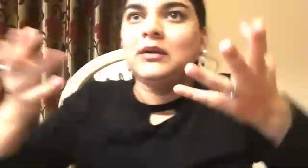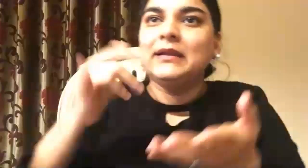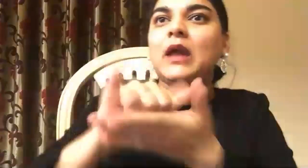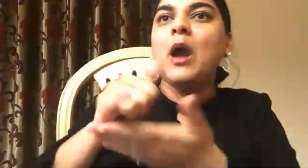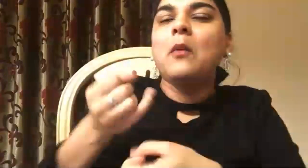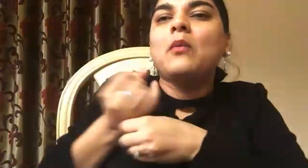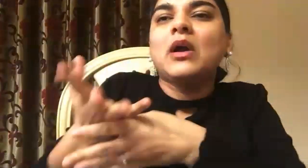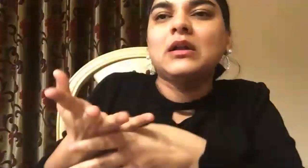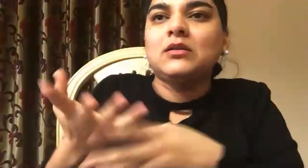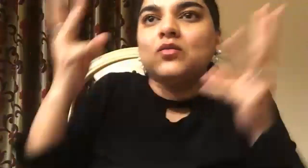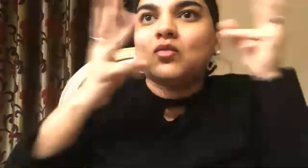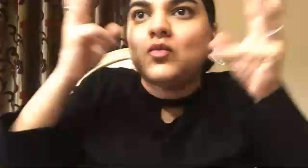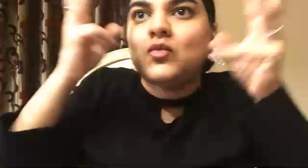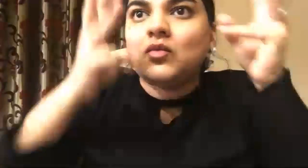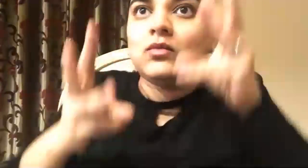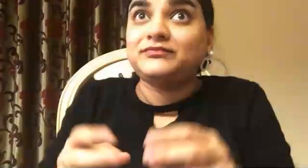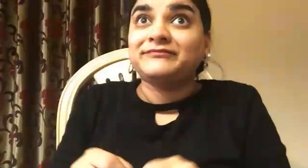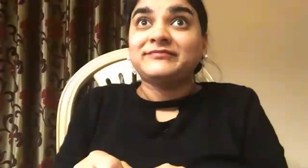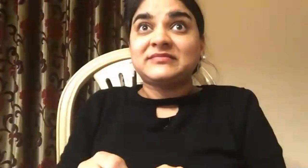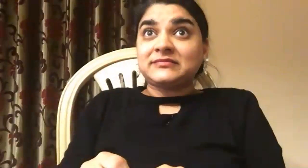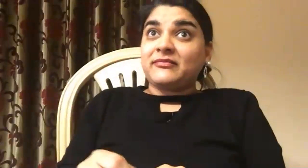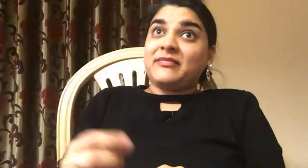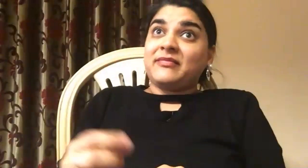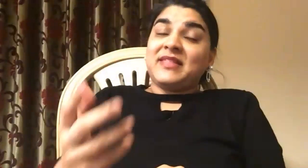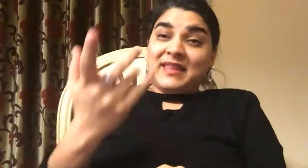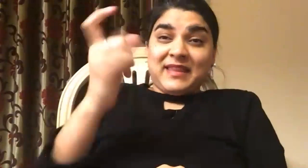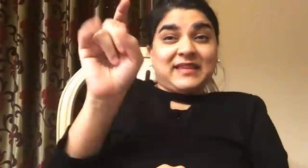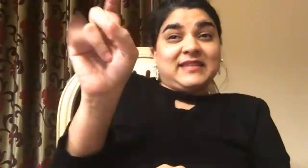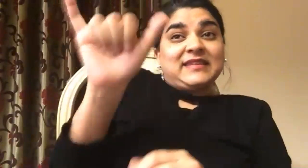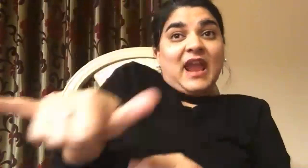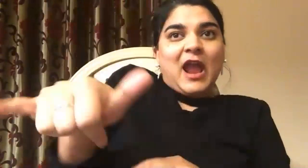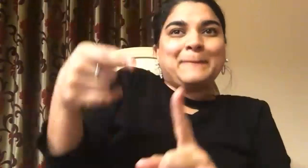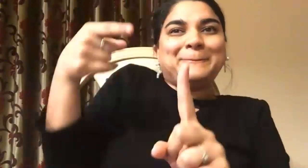on their wrists, and they don't know what's going on. That's what really causes me worry.